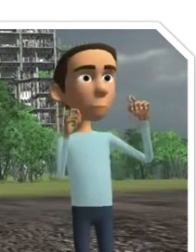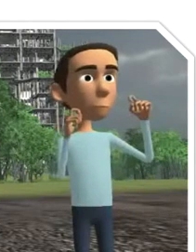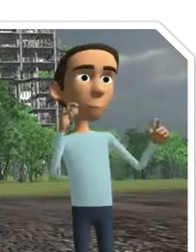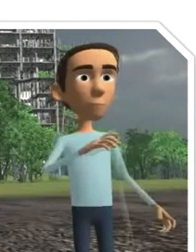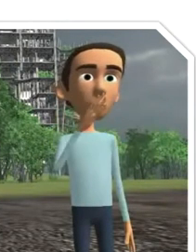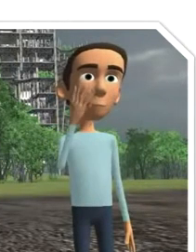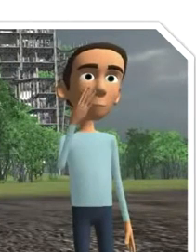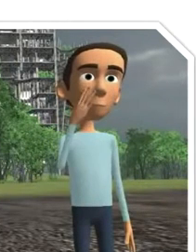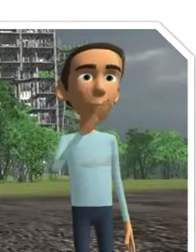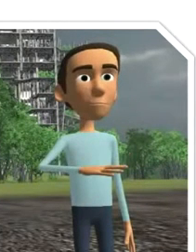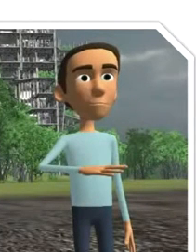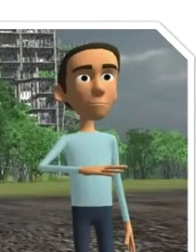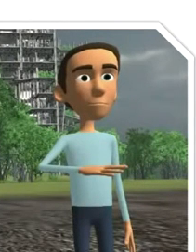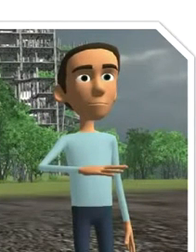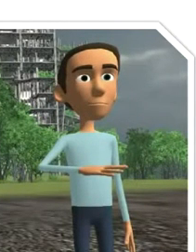think.